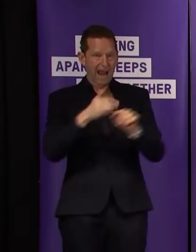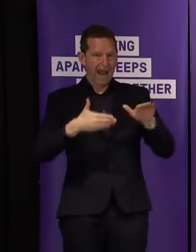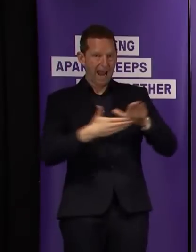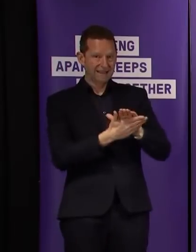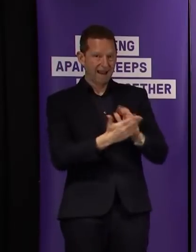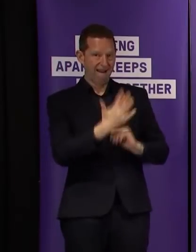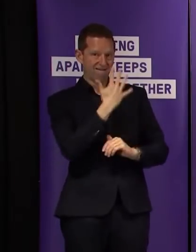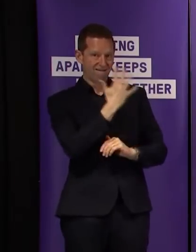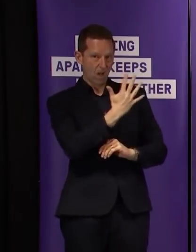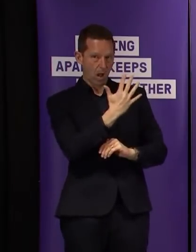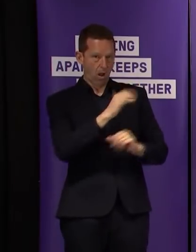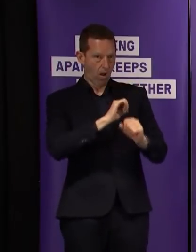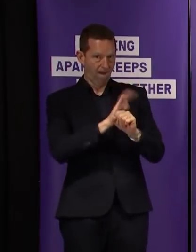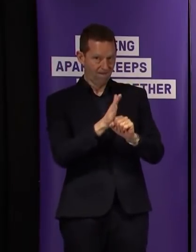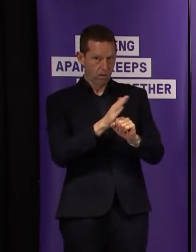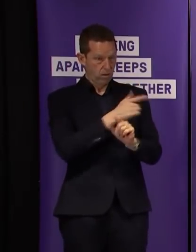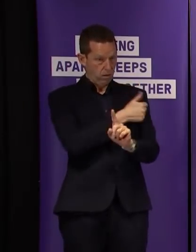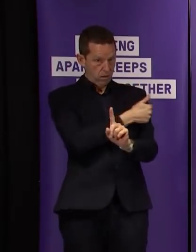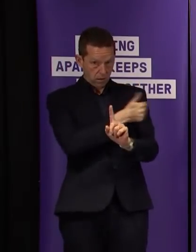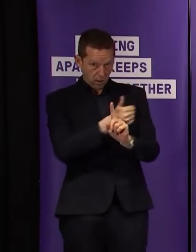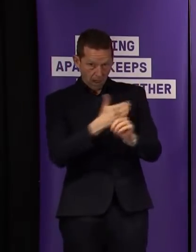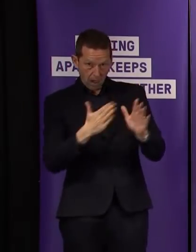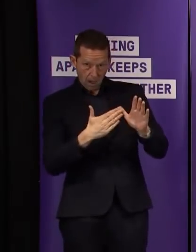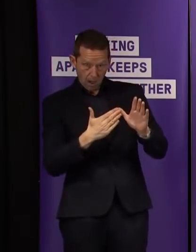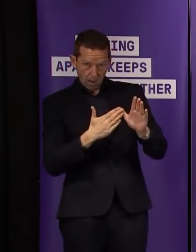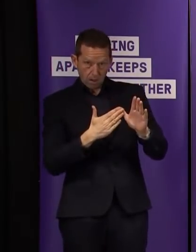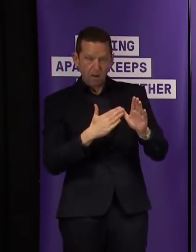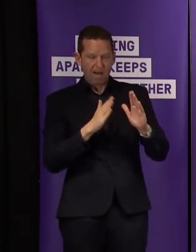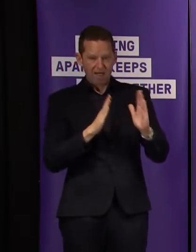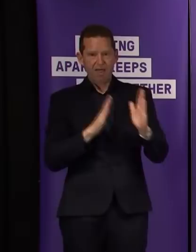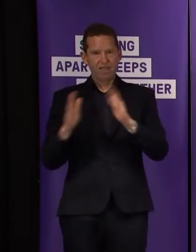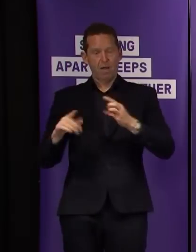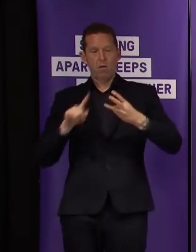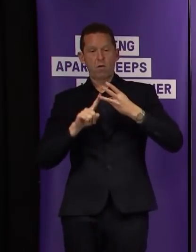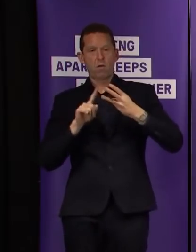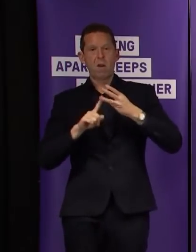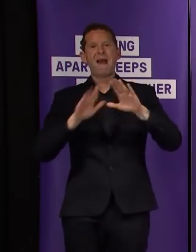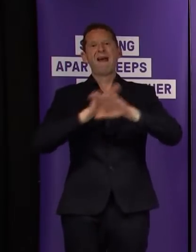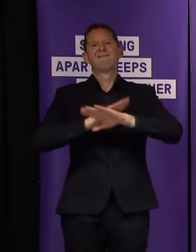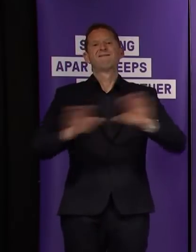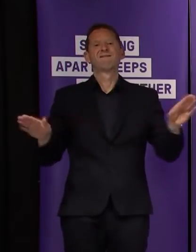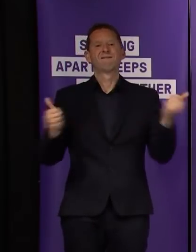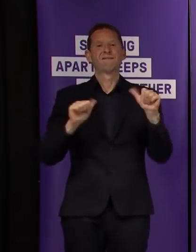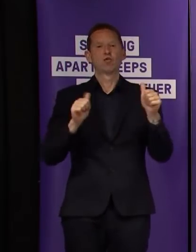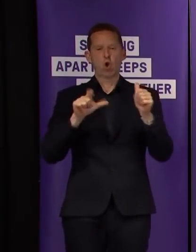than five new cases, the curfew will no longer apply.